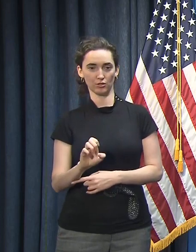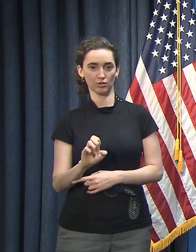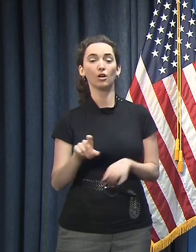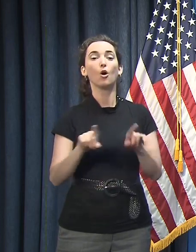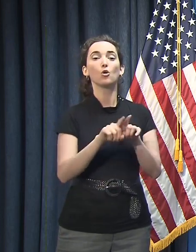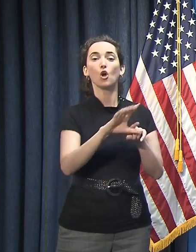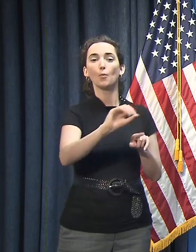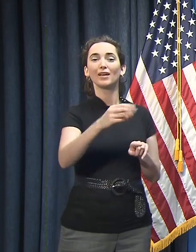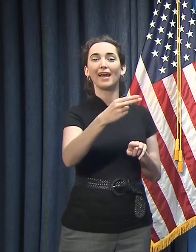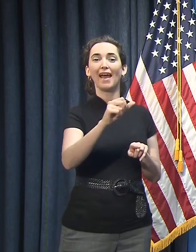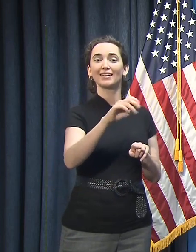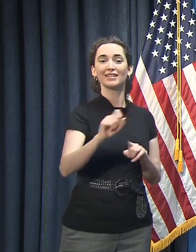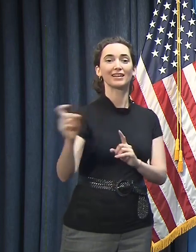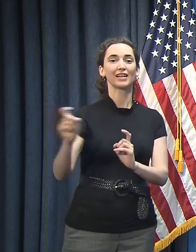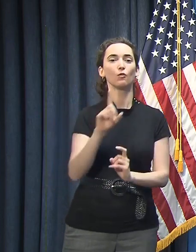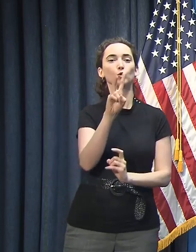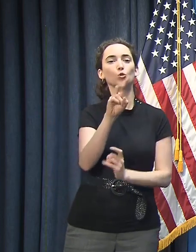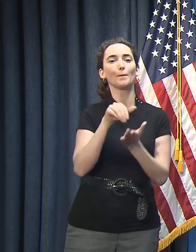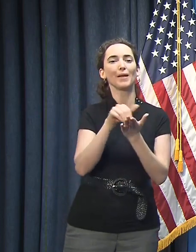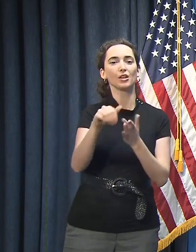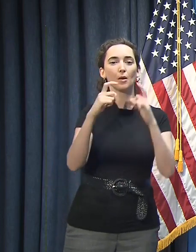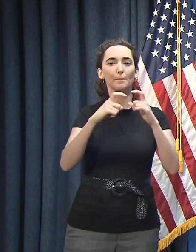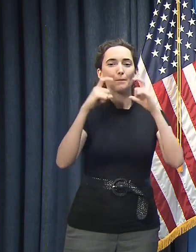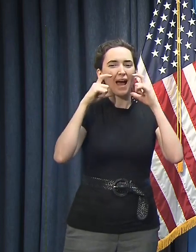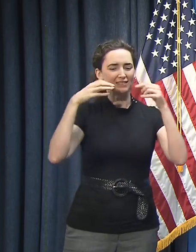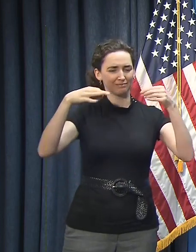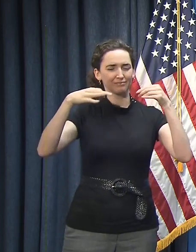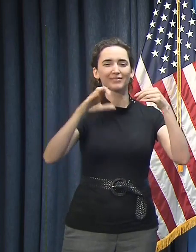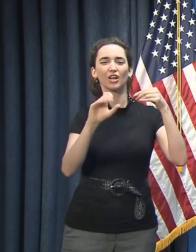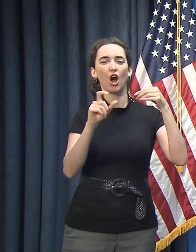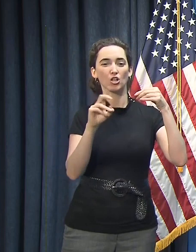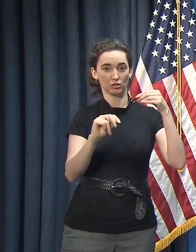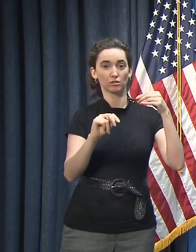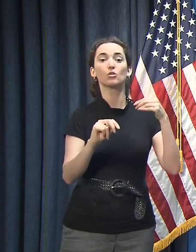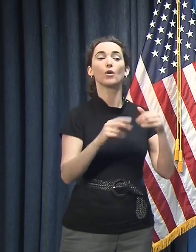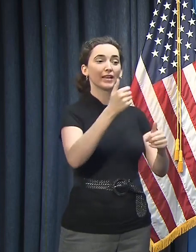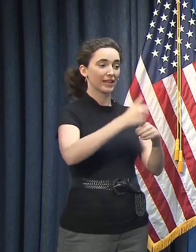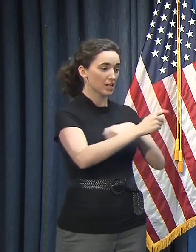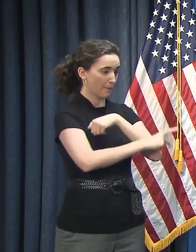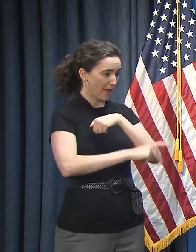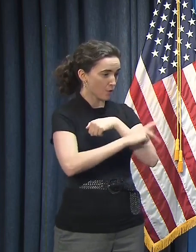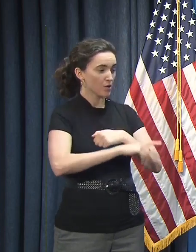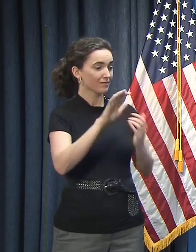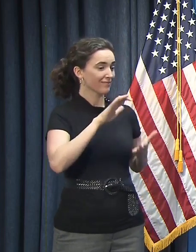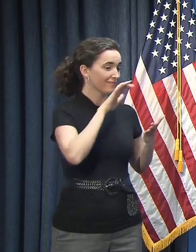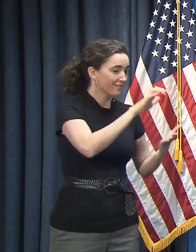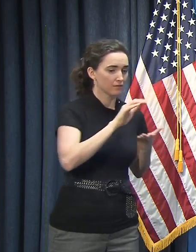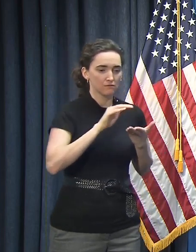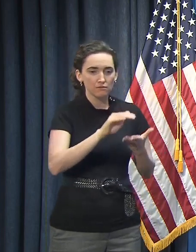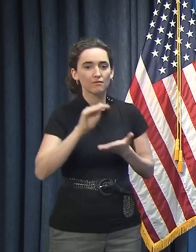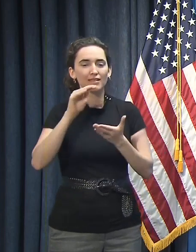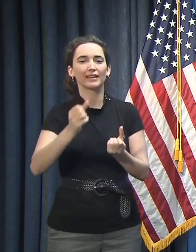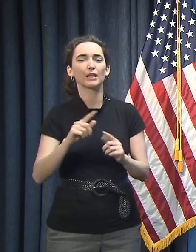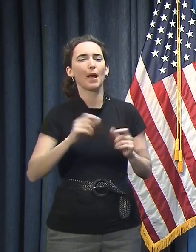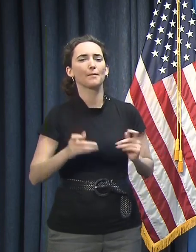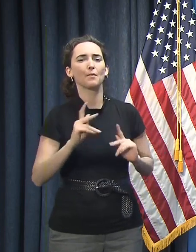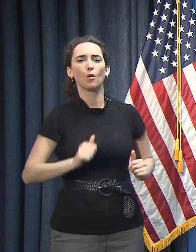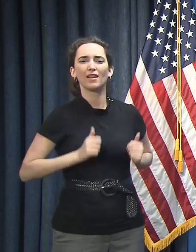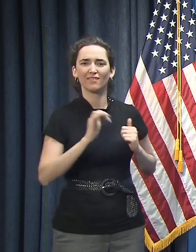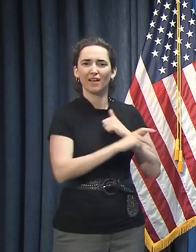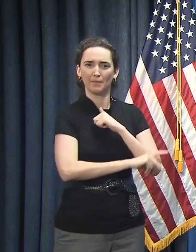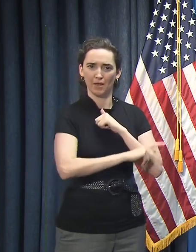Hanes, which have been distributed to parishes based on population. Some of those masks were kept by GOCEPT